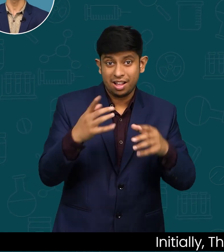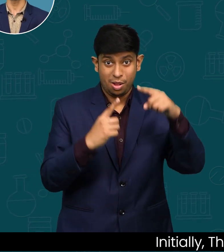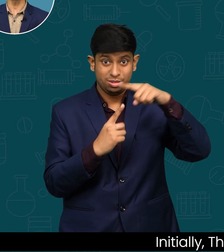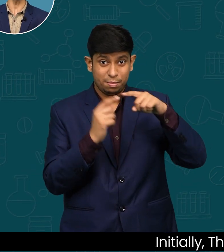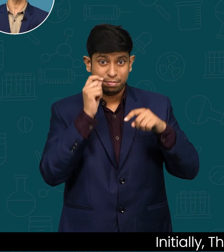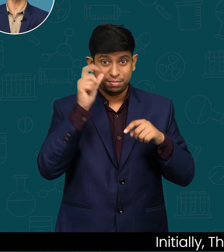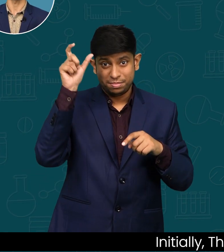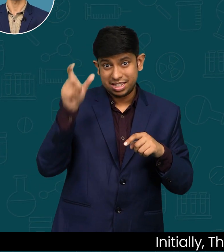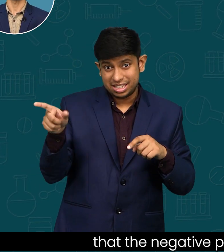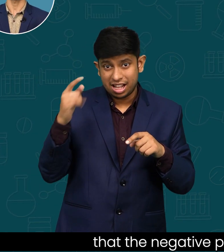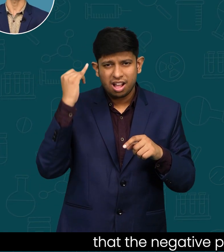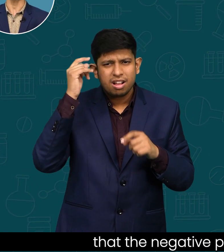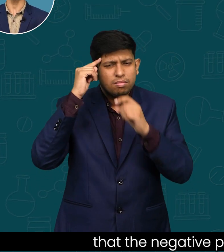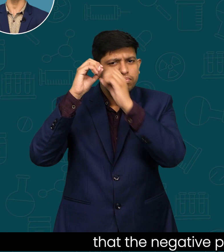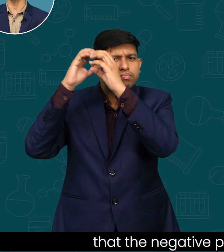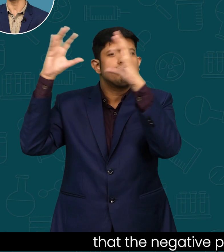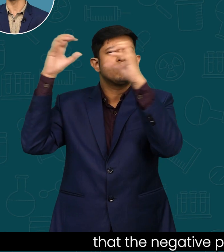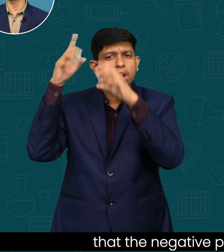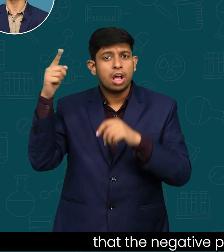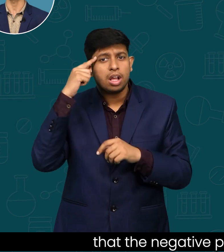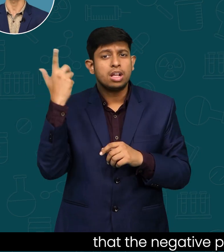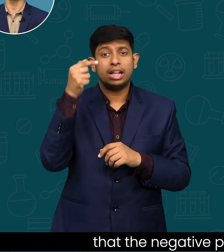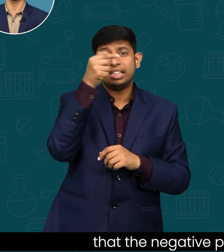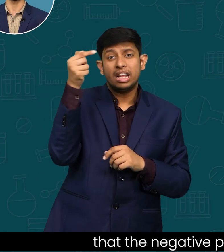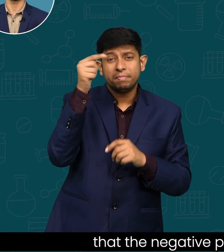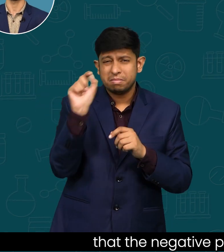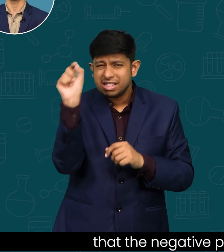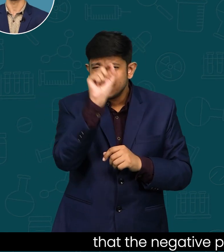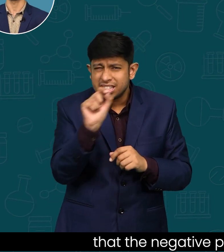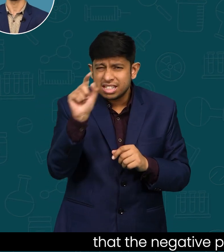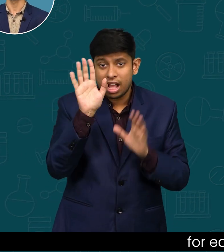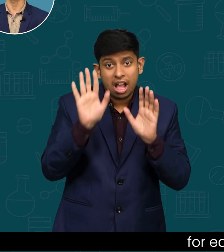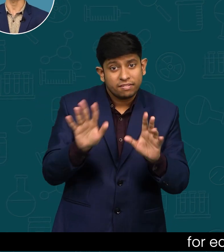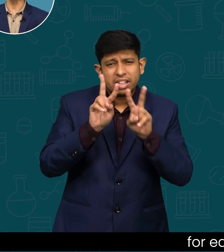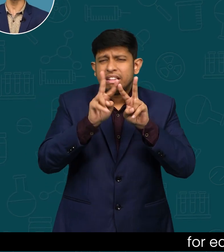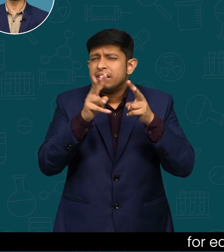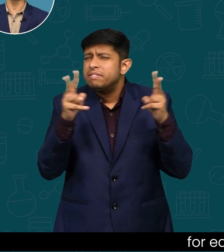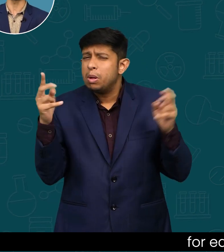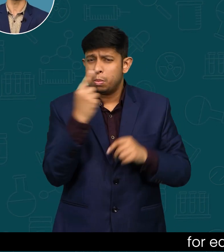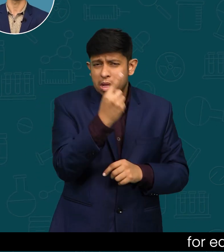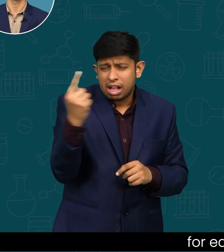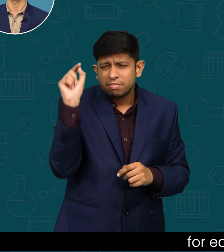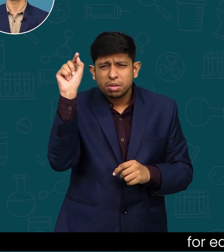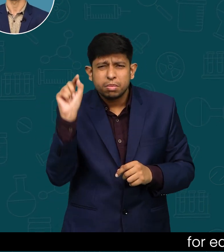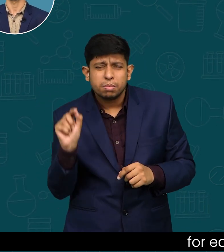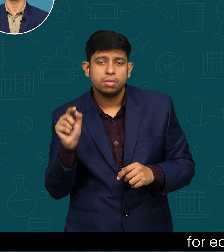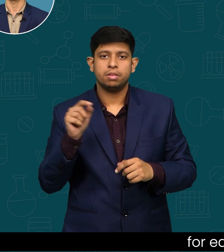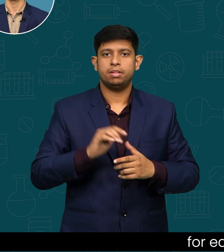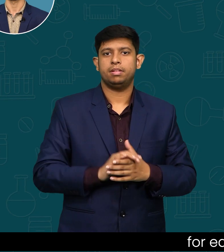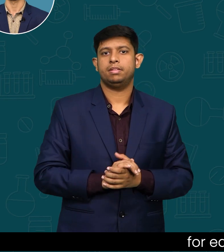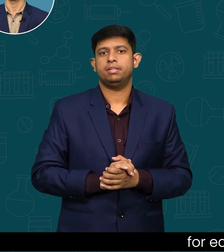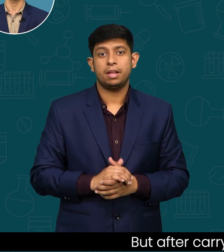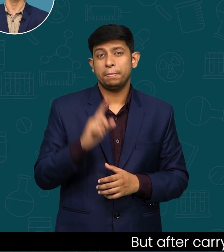Initially, Thomson thought that the negative particles would be different for each element.